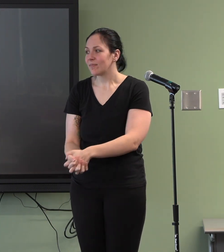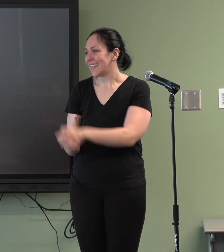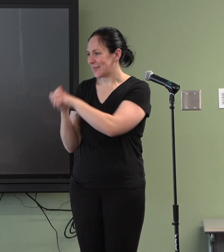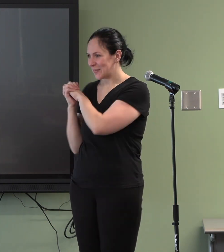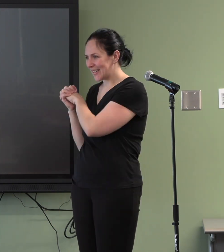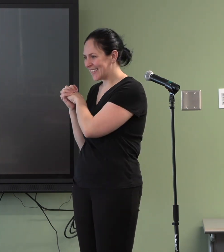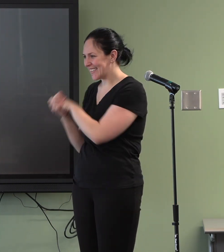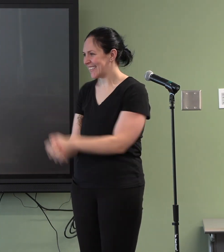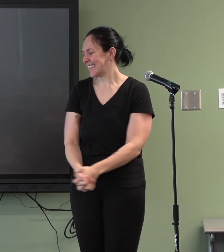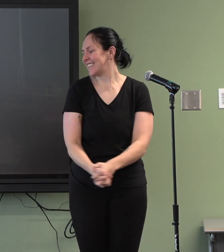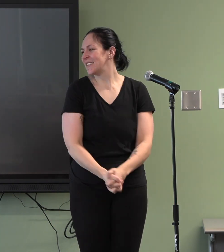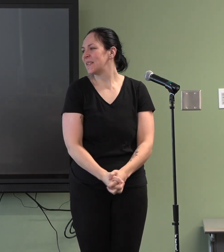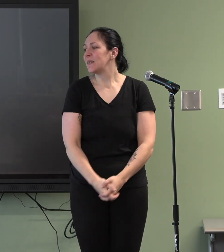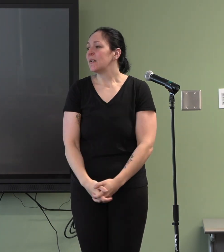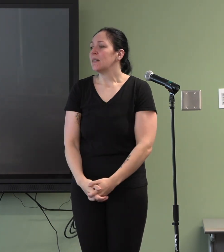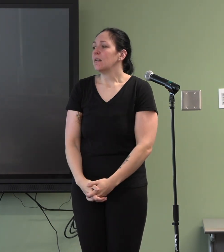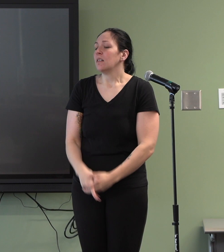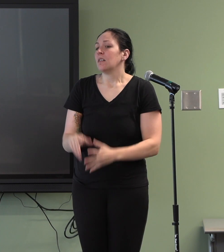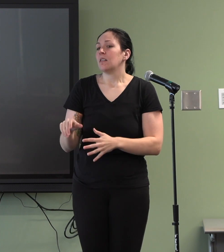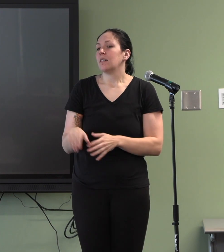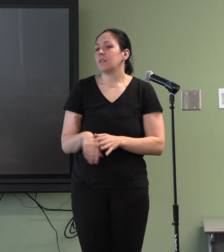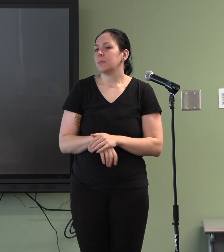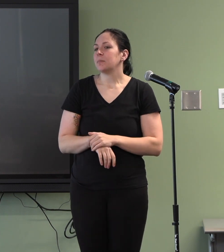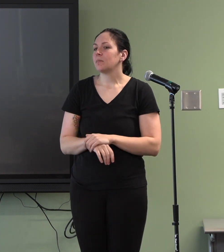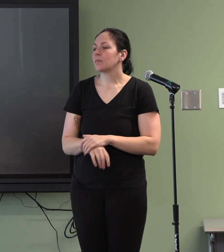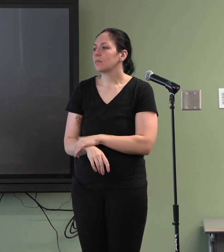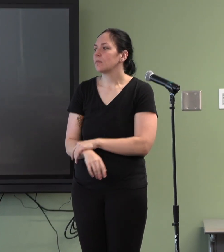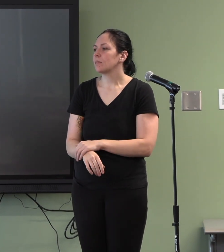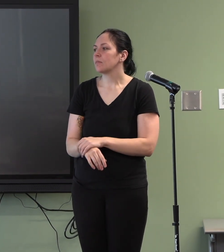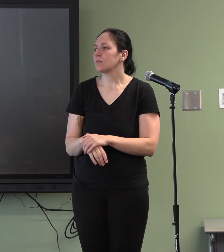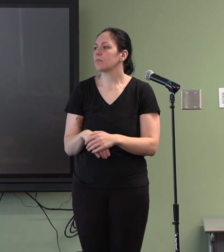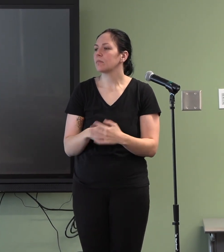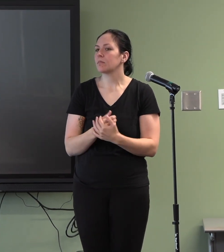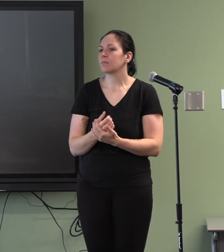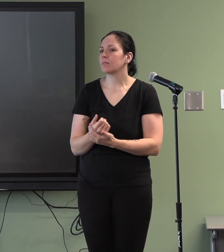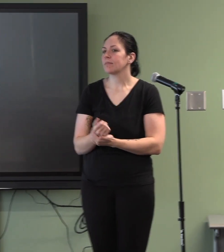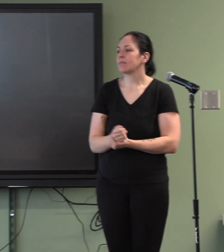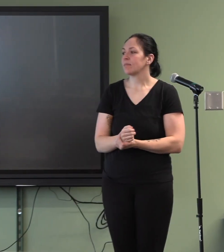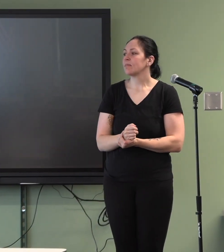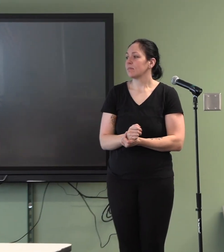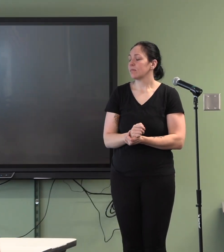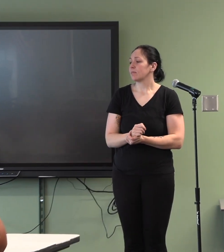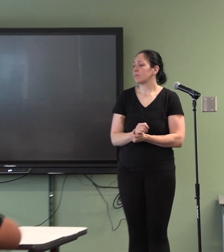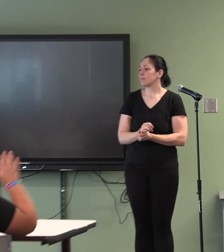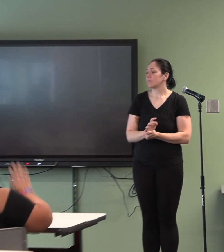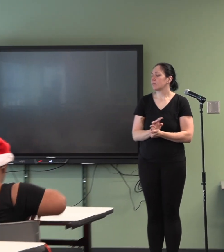Yes, Ms. Murray. Another thing that I thought might be worth talking about a little bit, just of like the